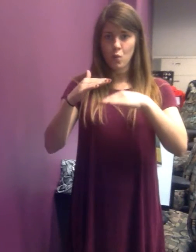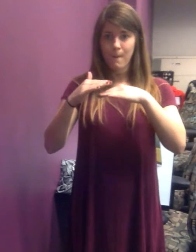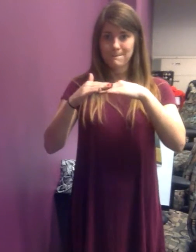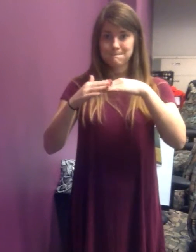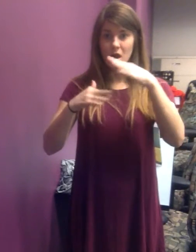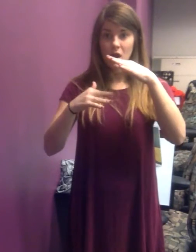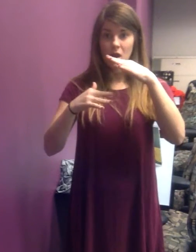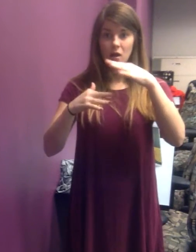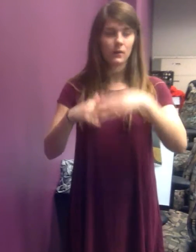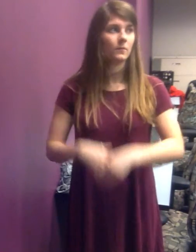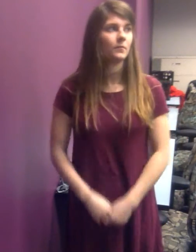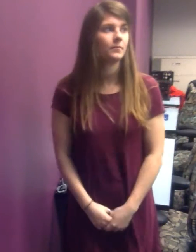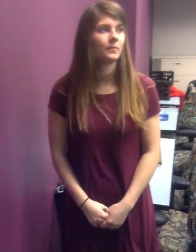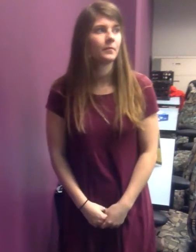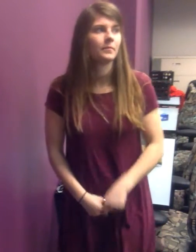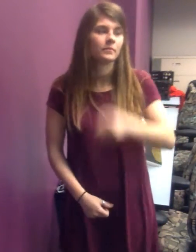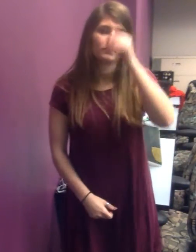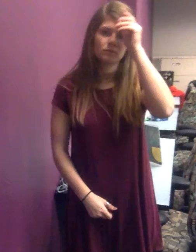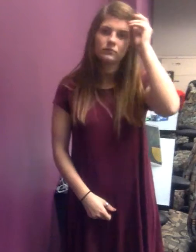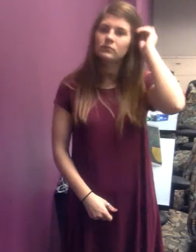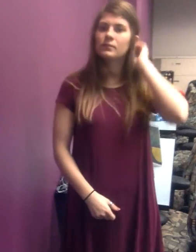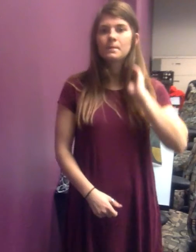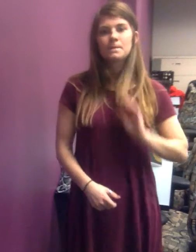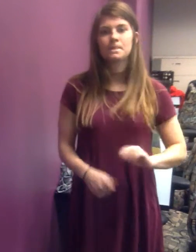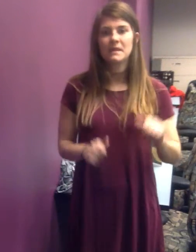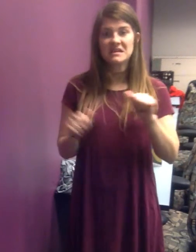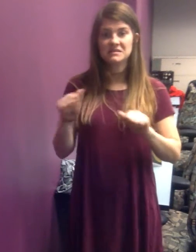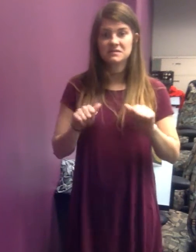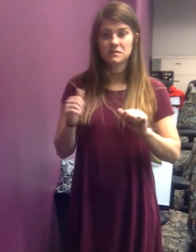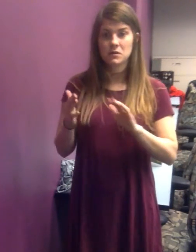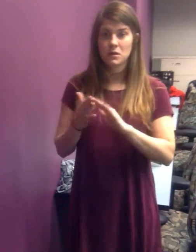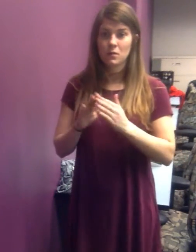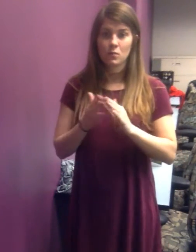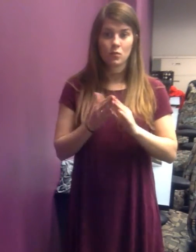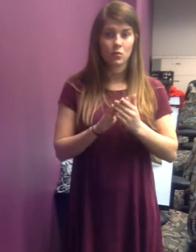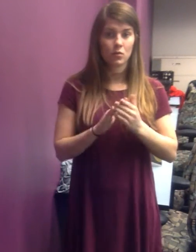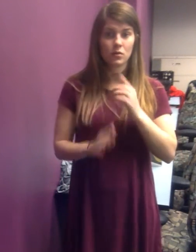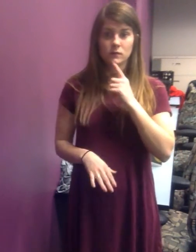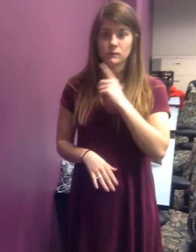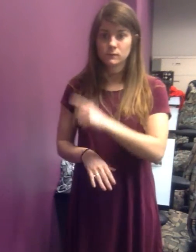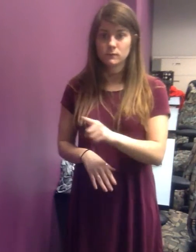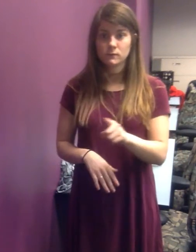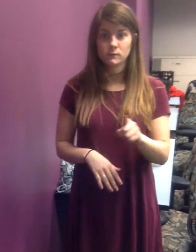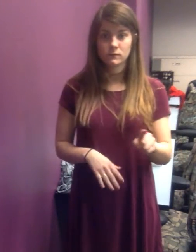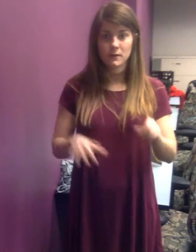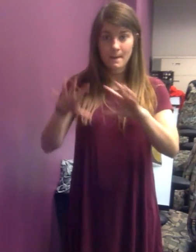what the planet simply can't afford. Climate change is coming. It means drought. It means fire. It means suffering.